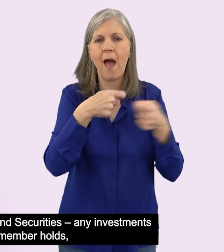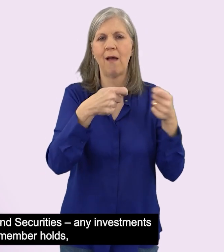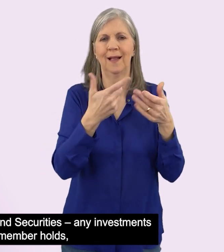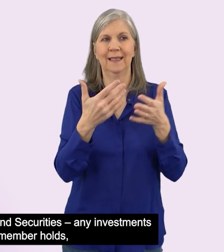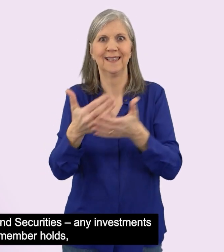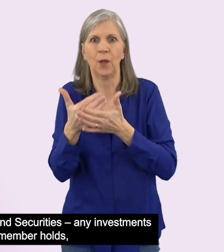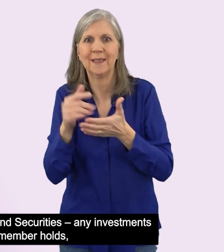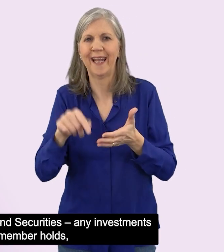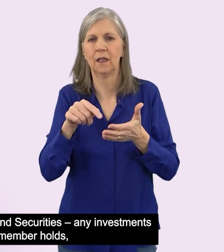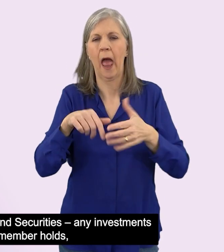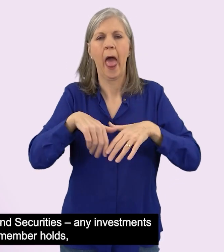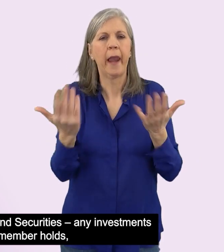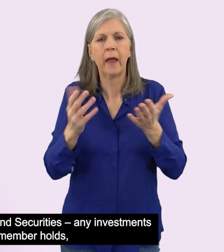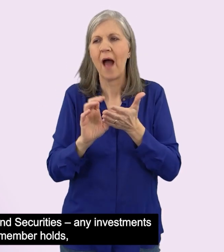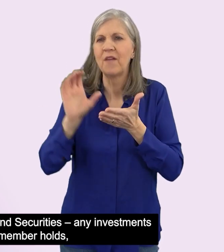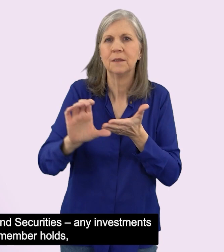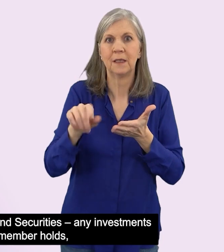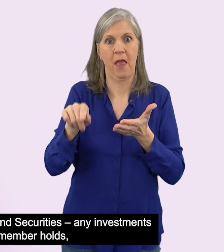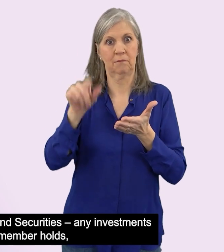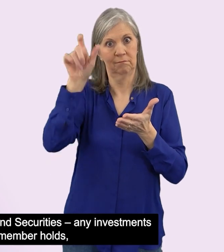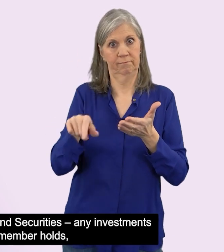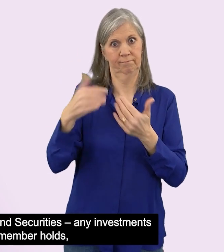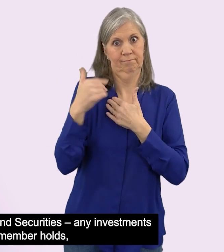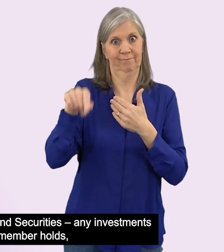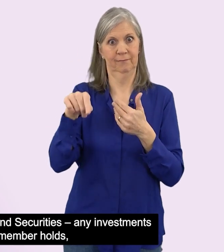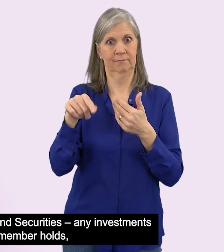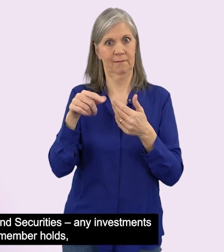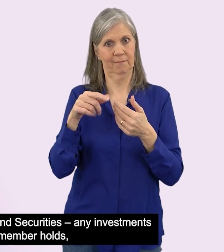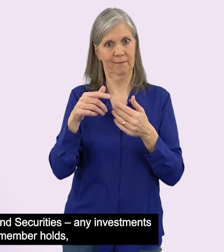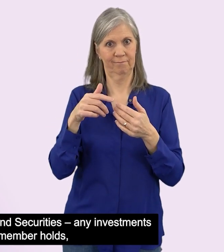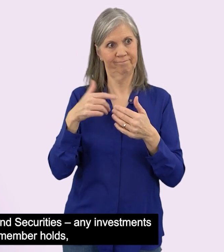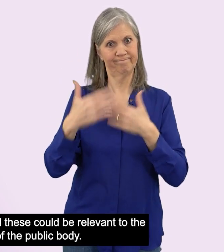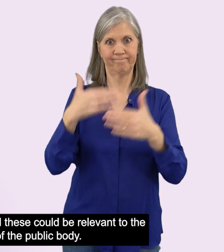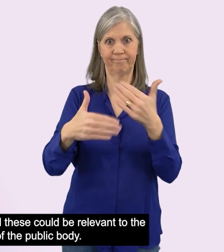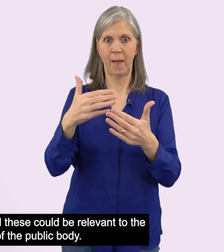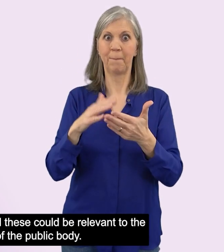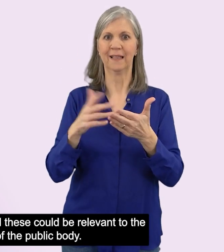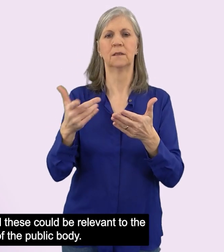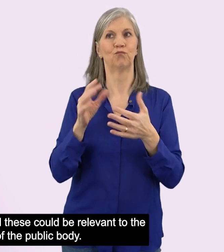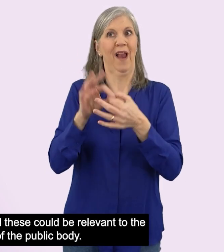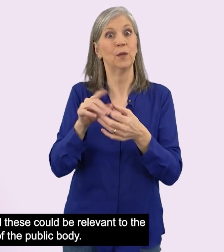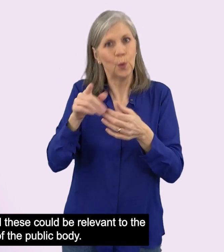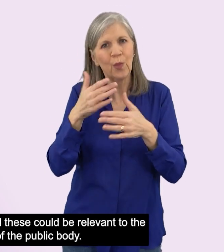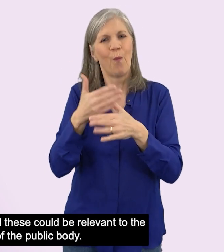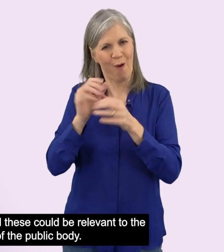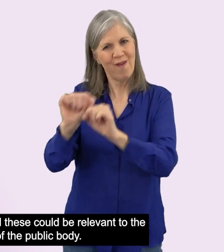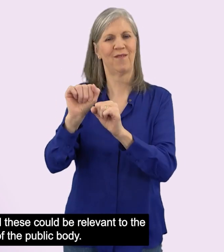Interests in shares and securities. Any investments the member holds above a certain level, these could be relevant to the work of the public body.